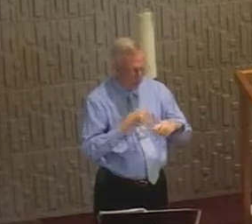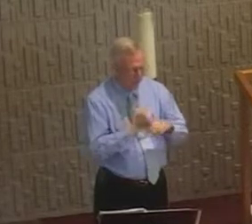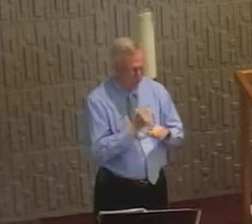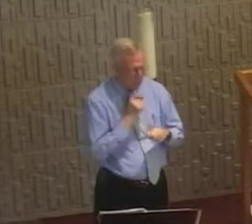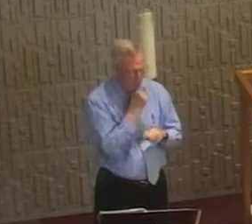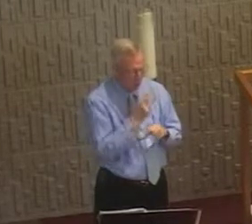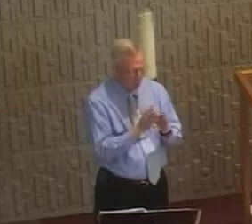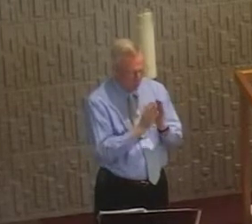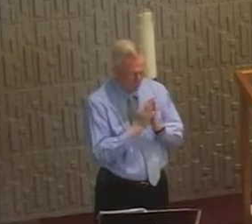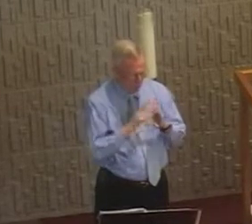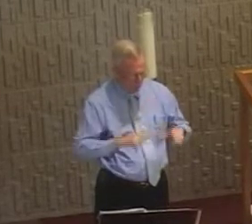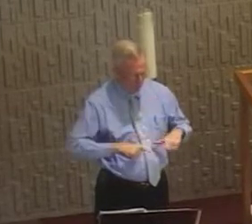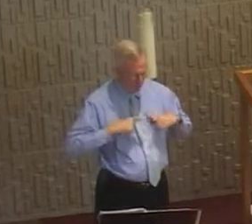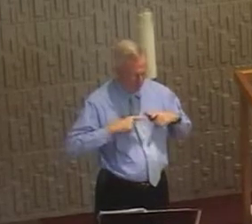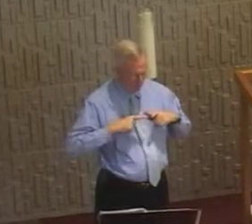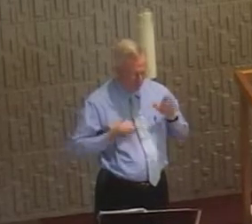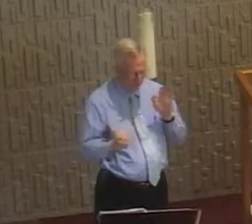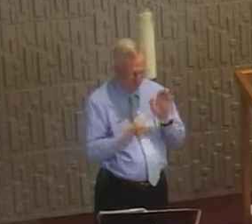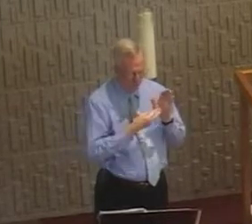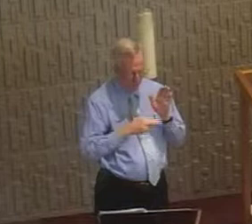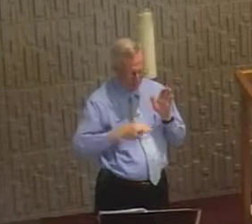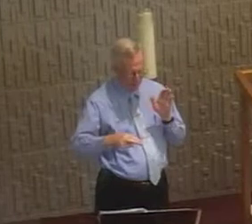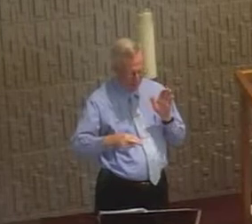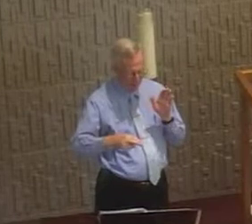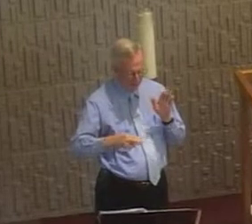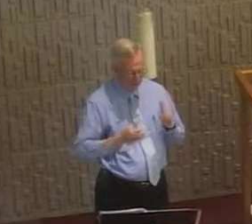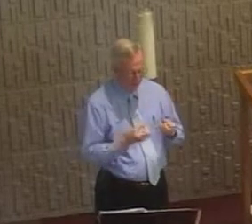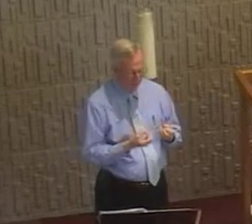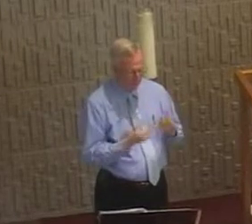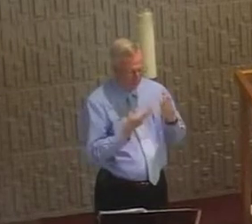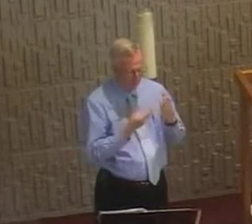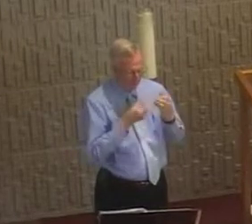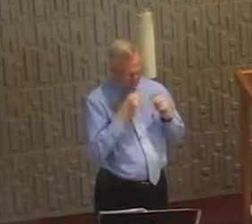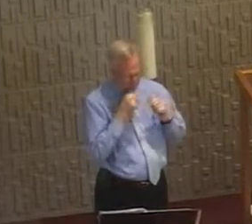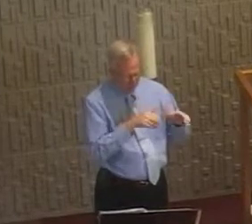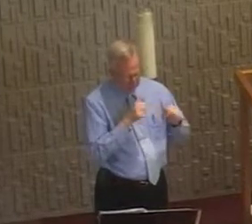reflects the many blessings that I have received today.